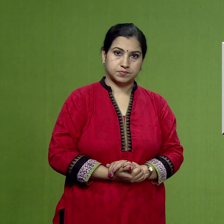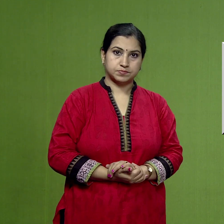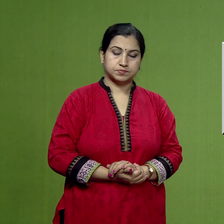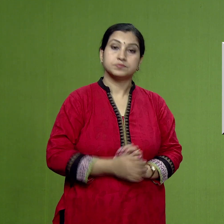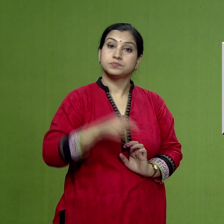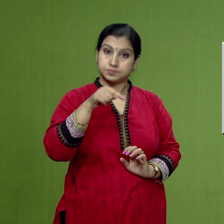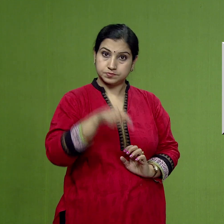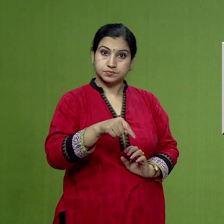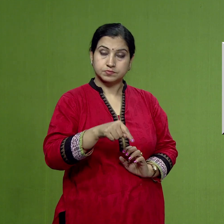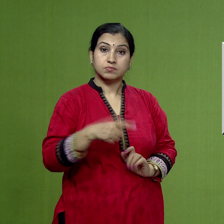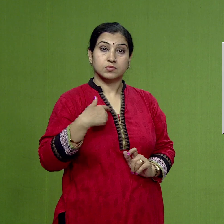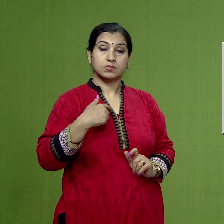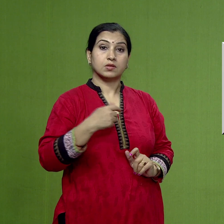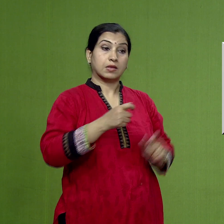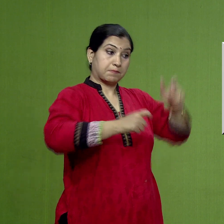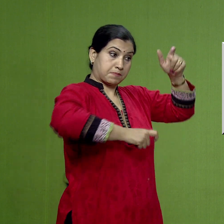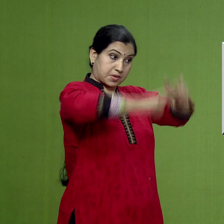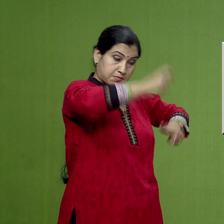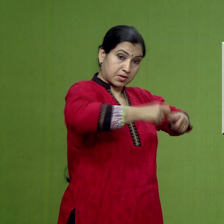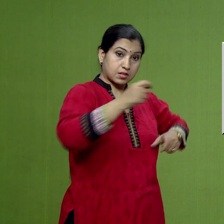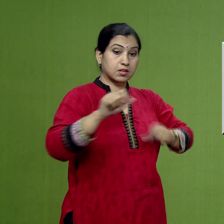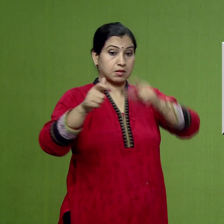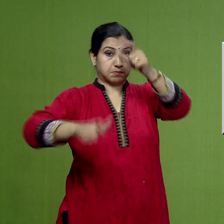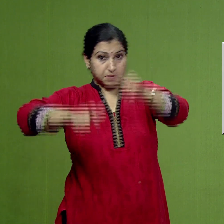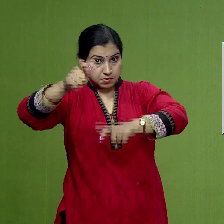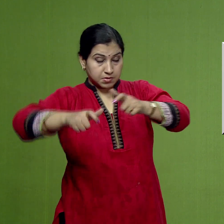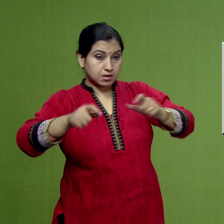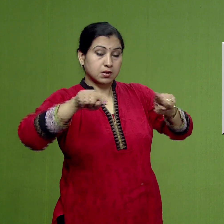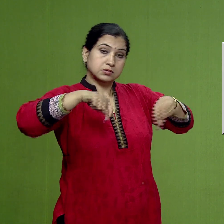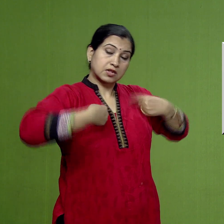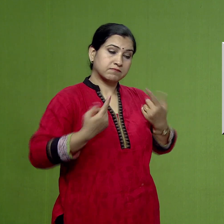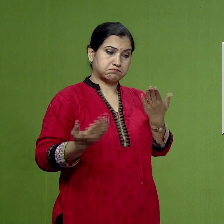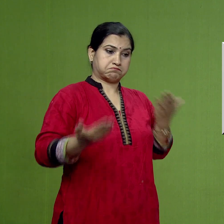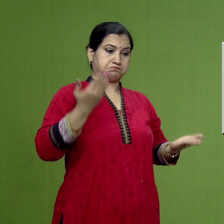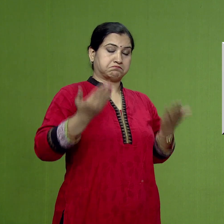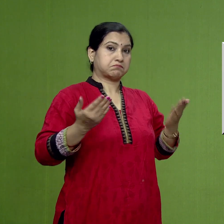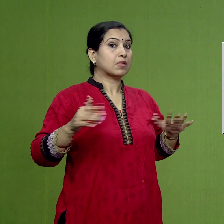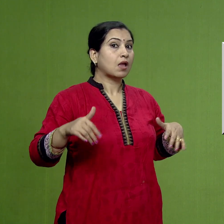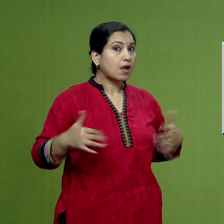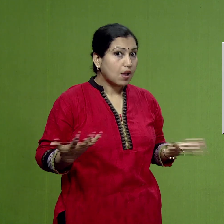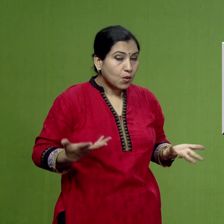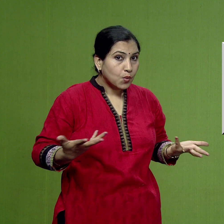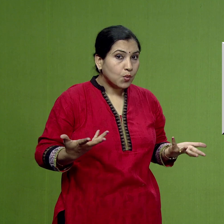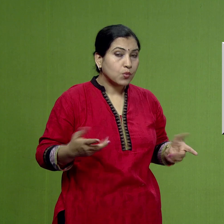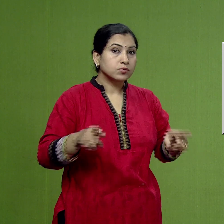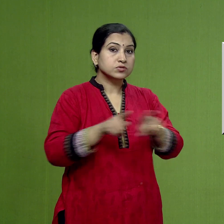That is why the comparison of population of regions and countries is done through density